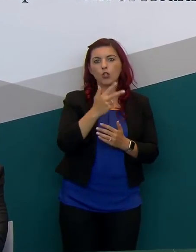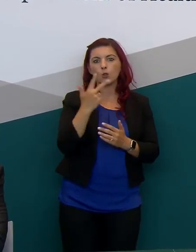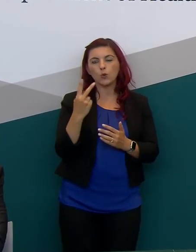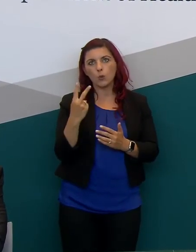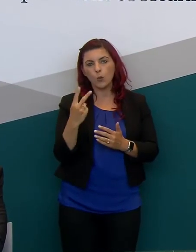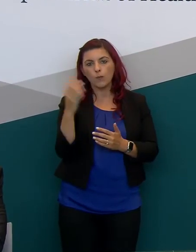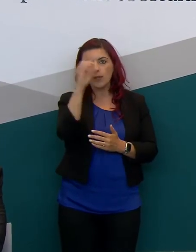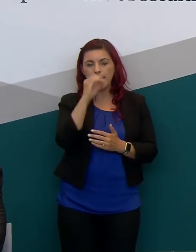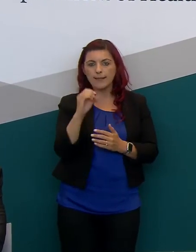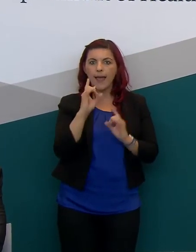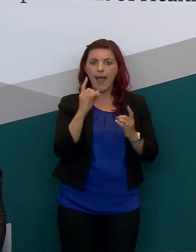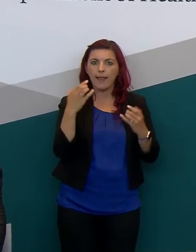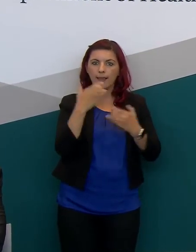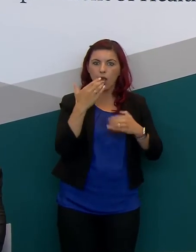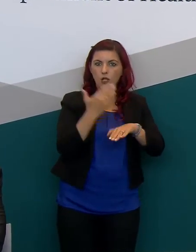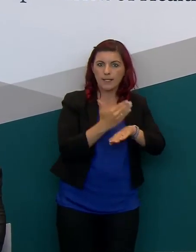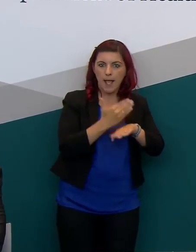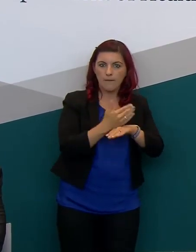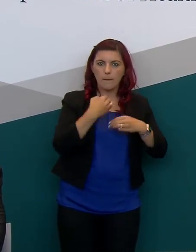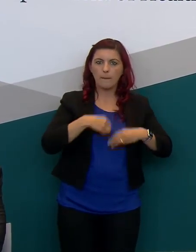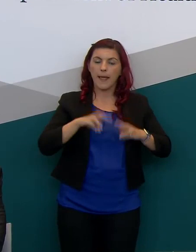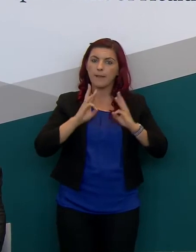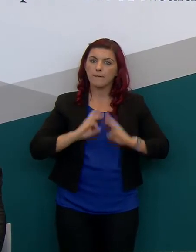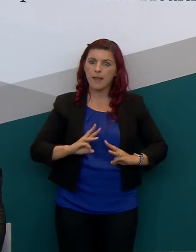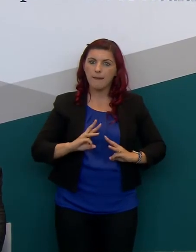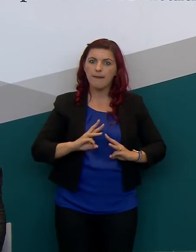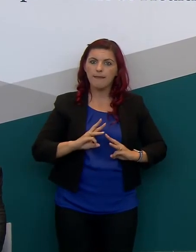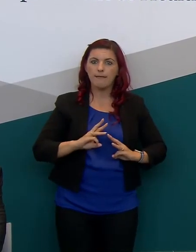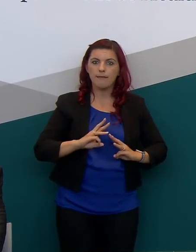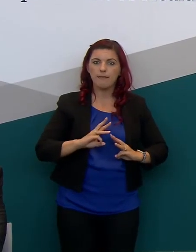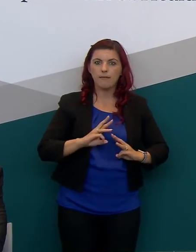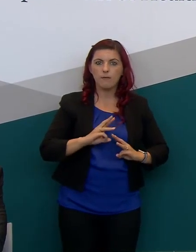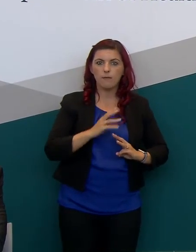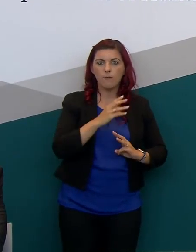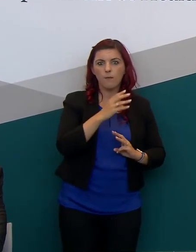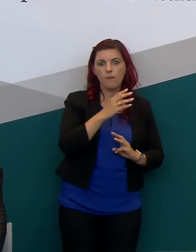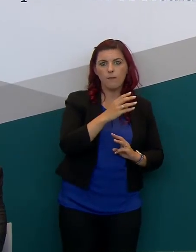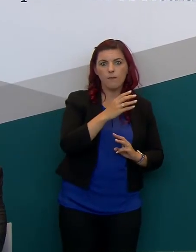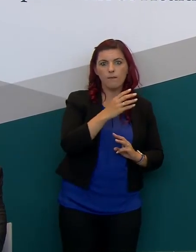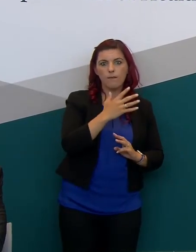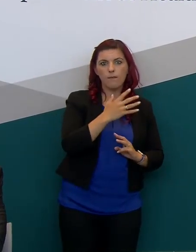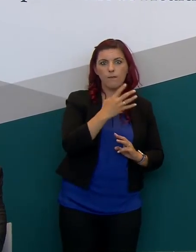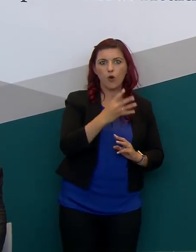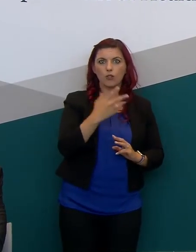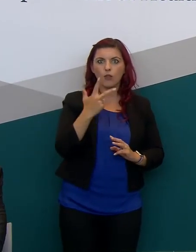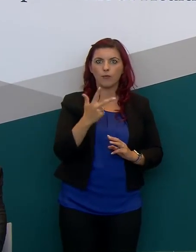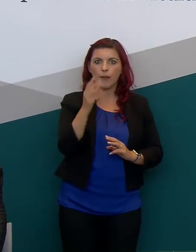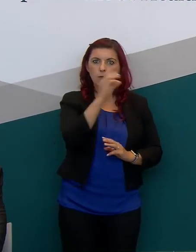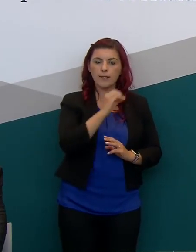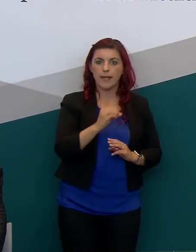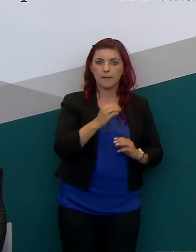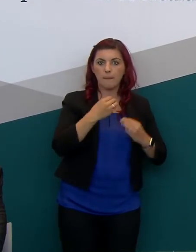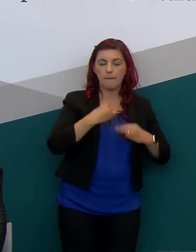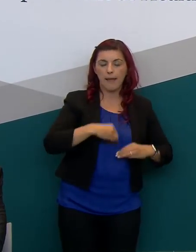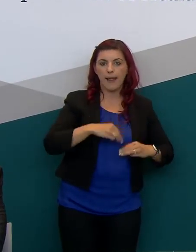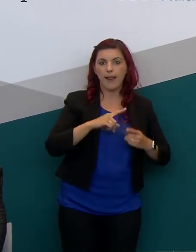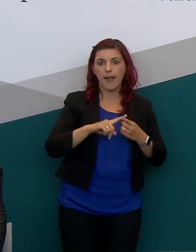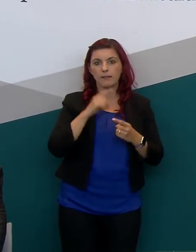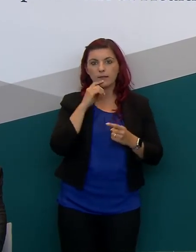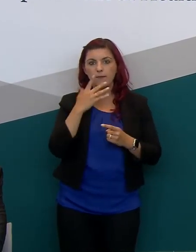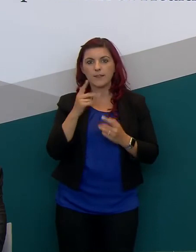32% are healthcare workers, male female breakdown is as before, 43% male, 57% female, and the median age